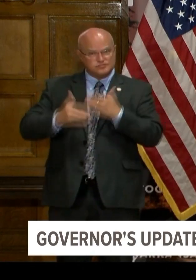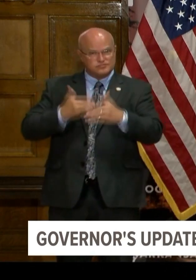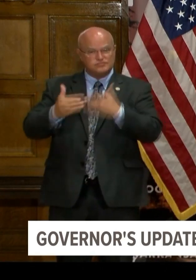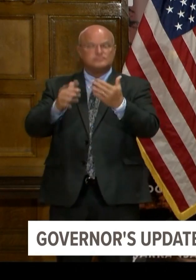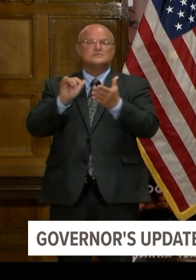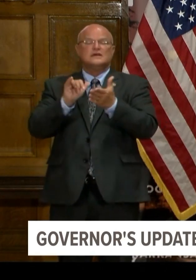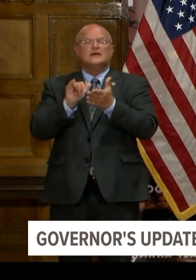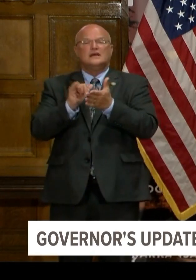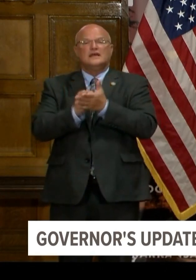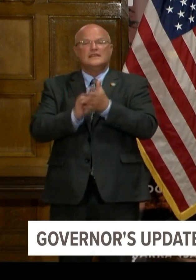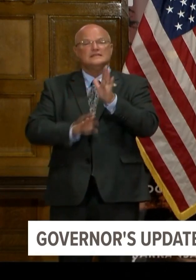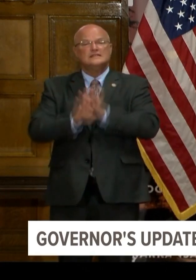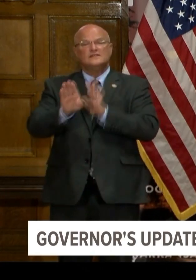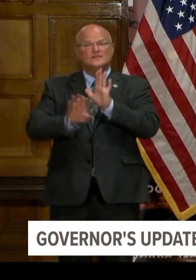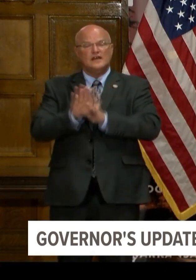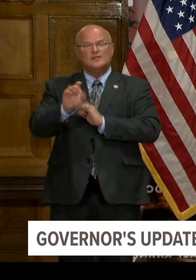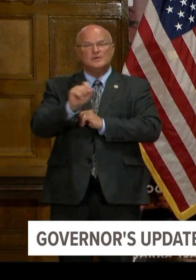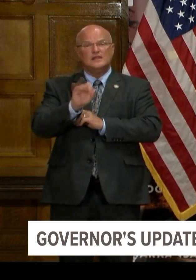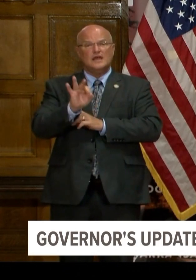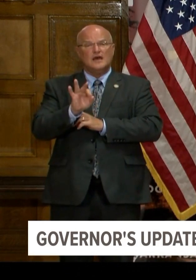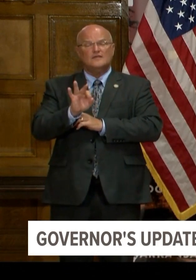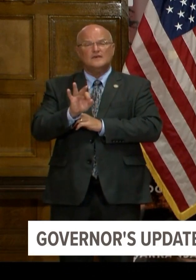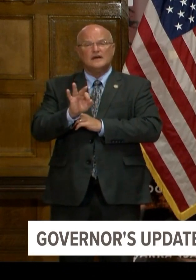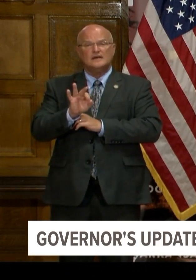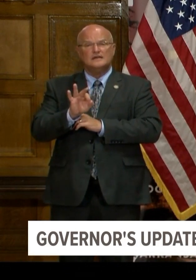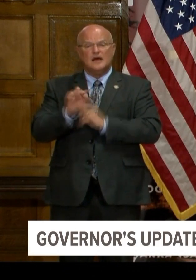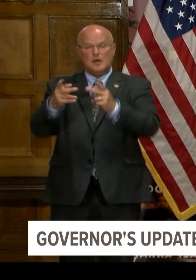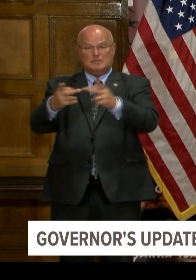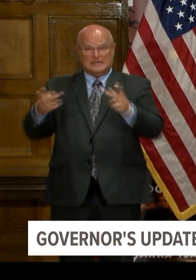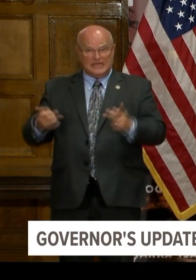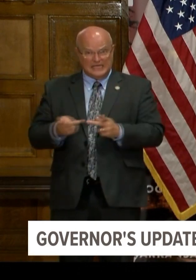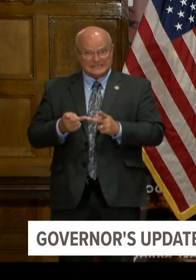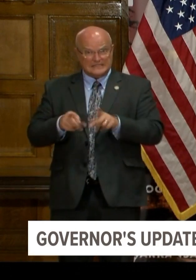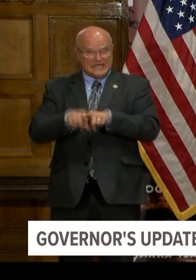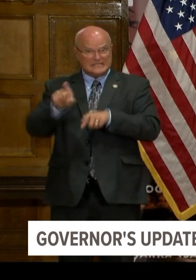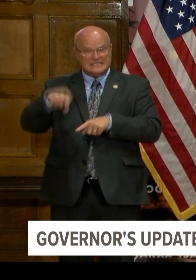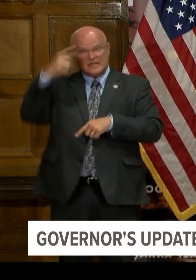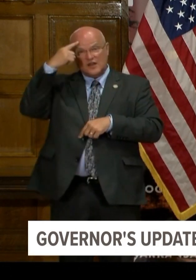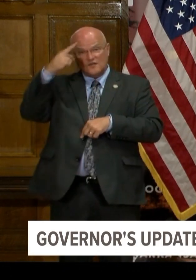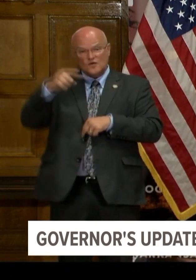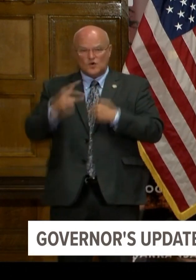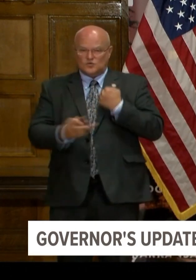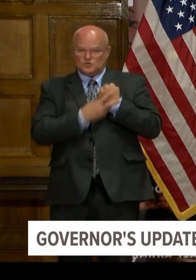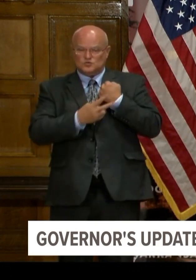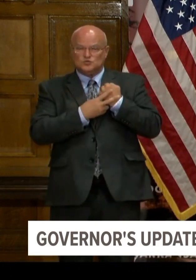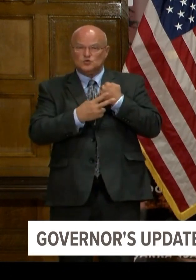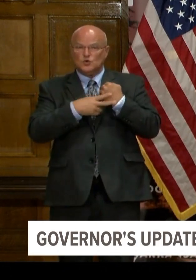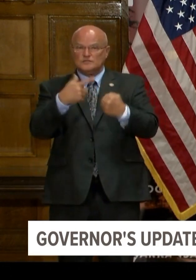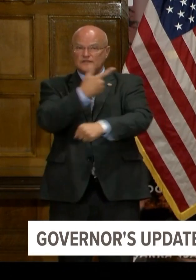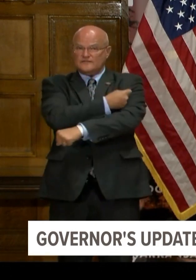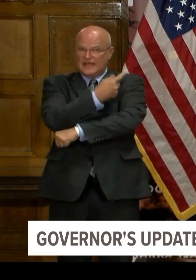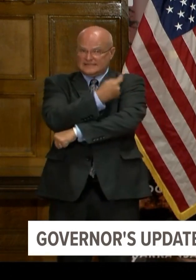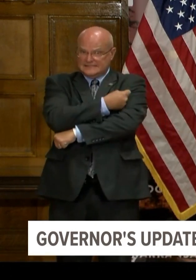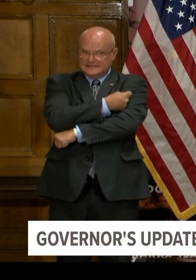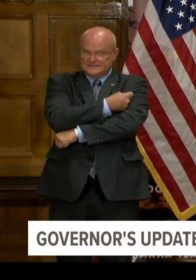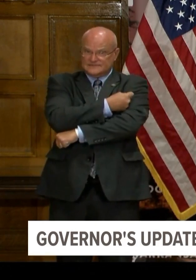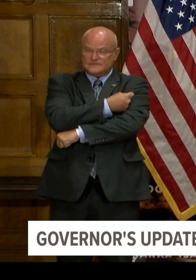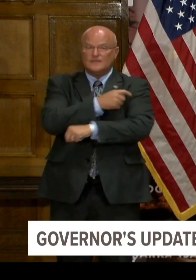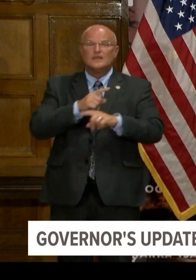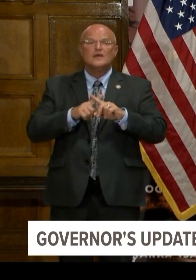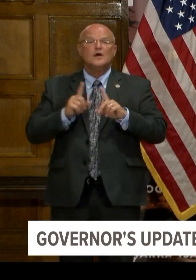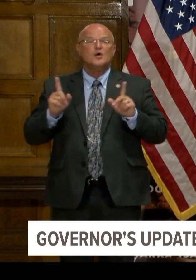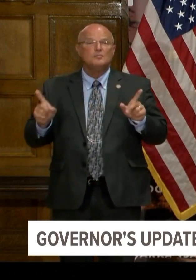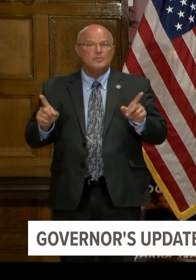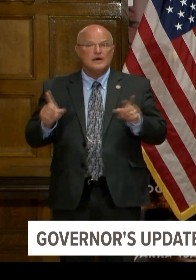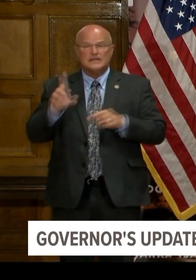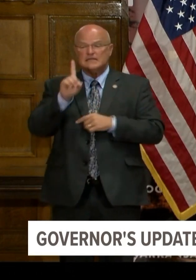the development of facilities as needed for the storage of the vaccine,